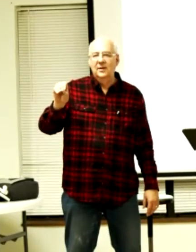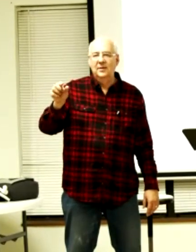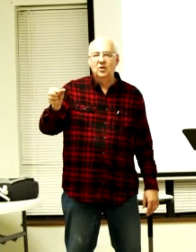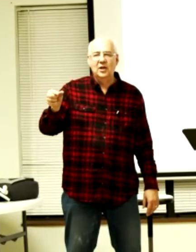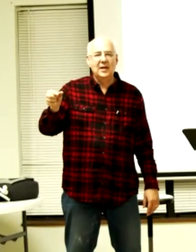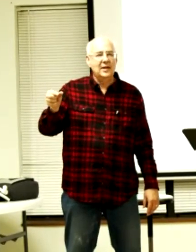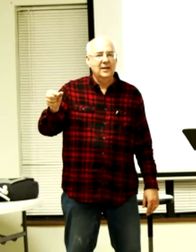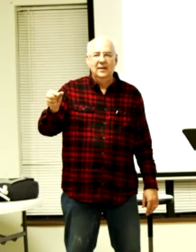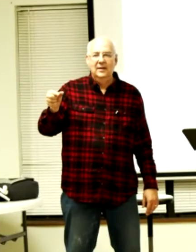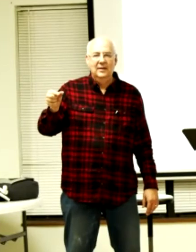D-O-G.